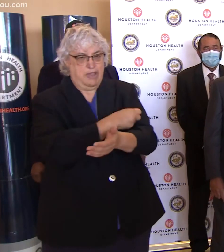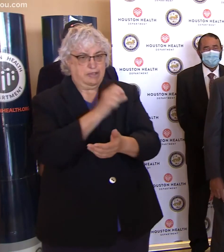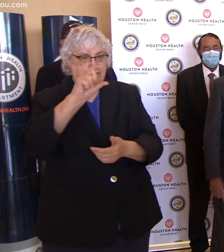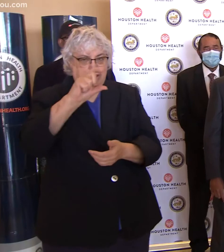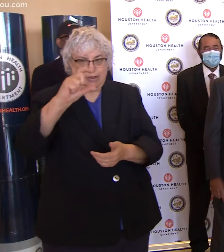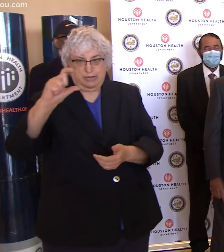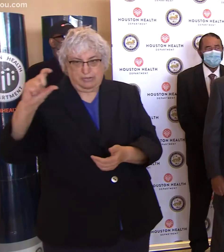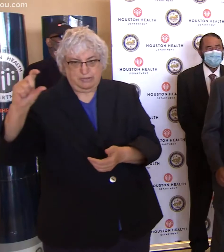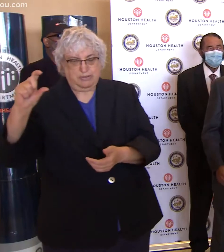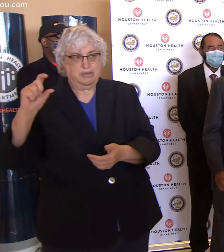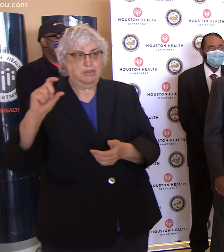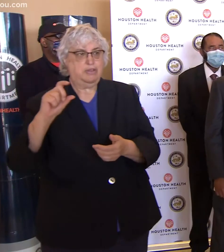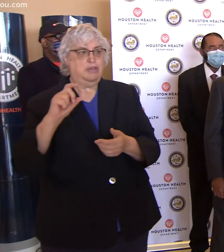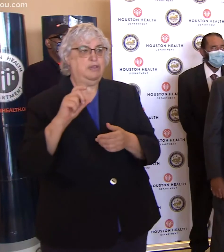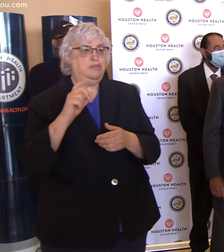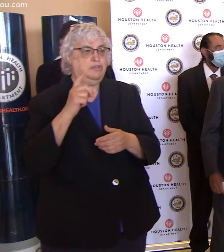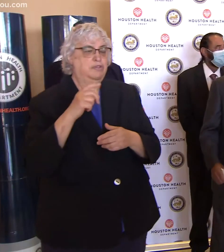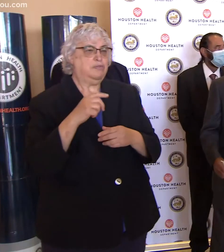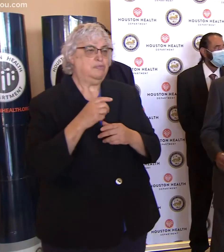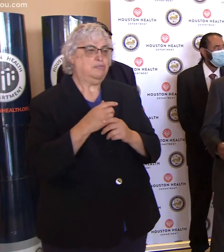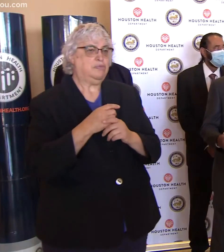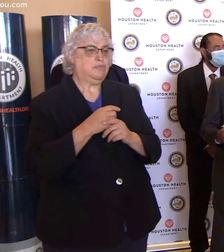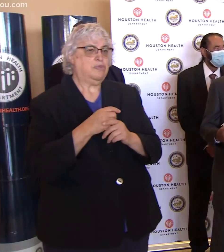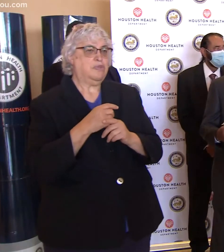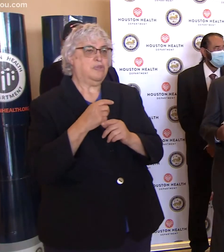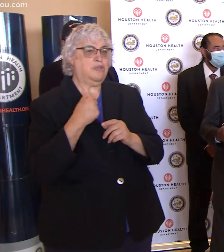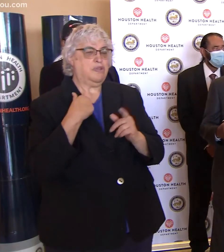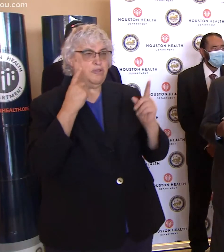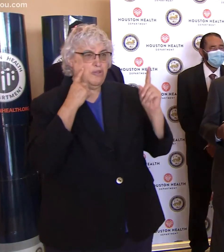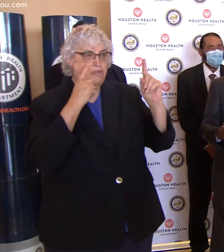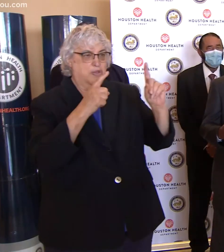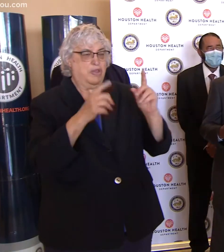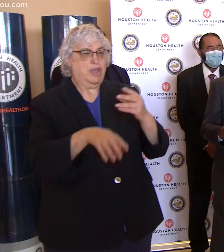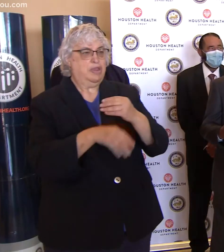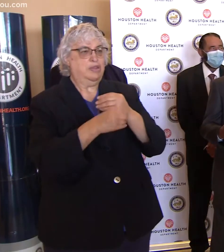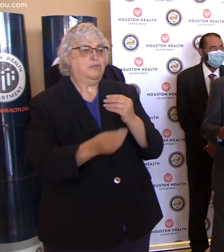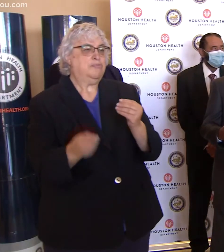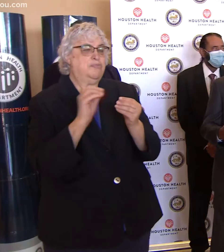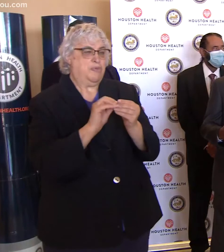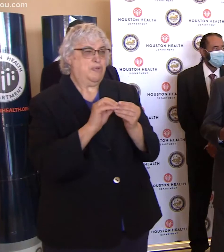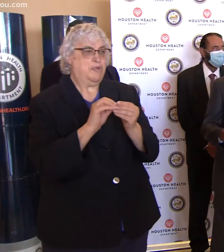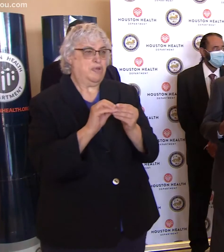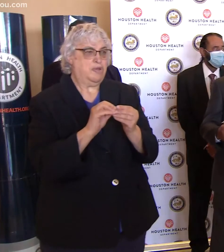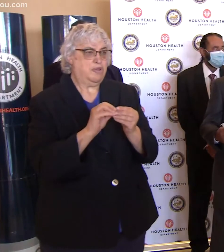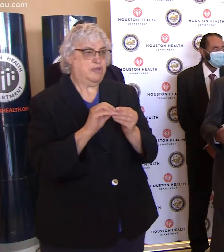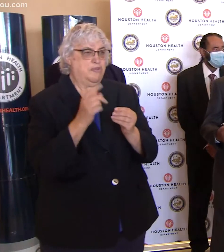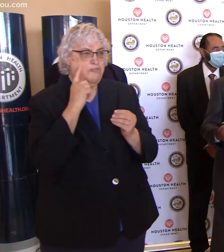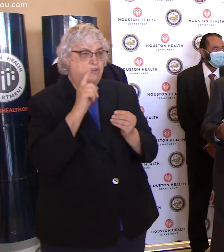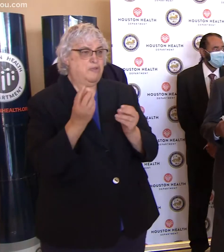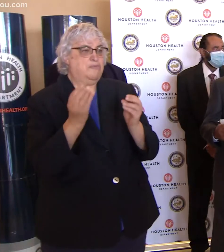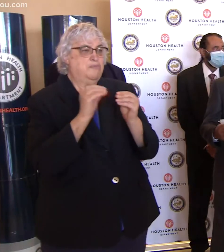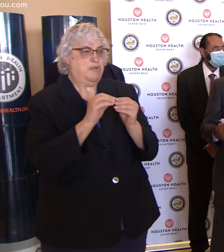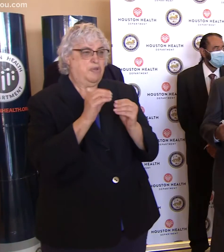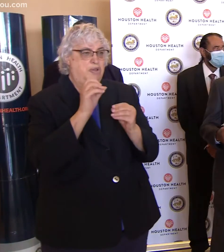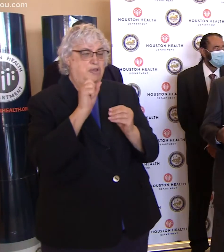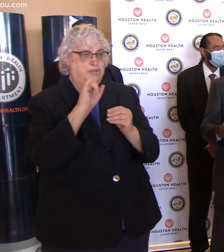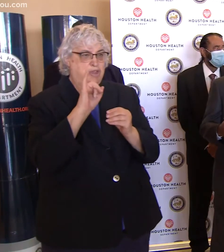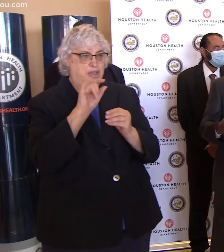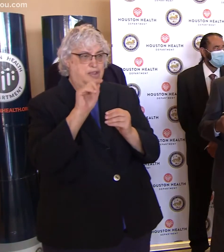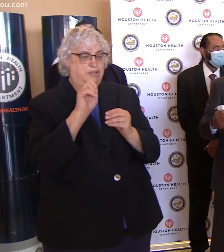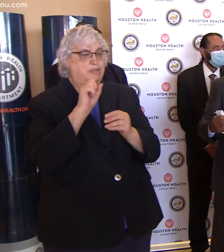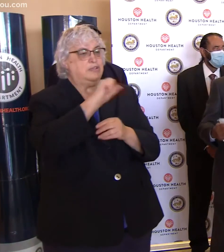And then the goal now is to, and we'll provide additional information tomorrow for additional sites that will be made